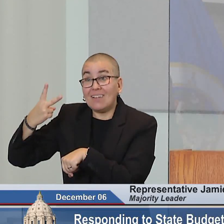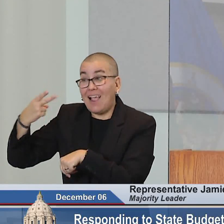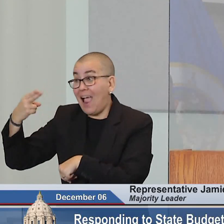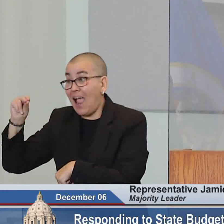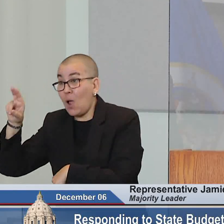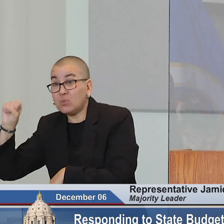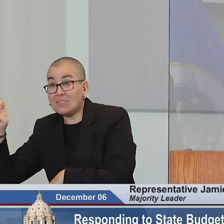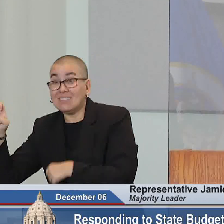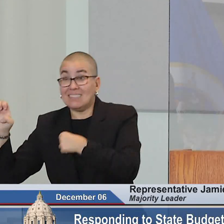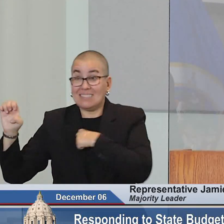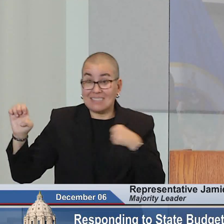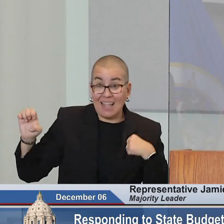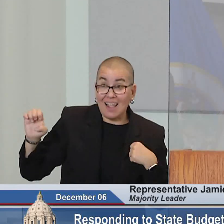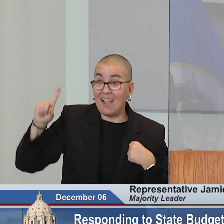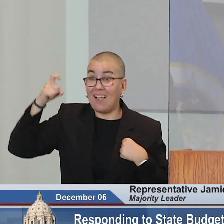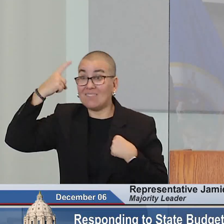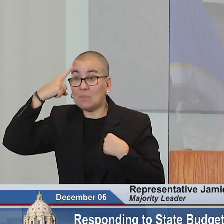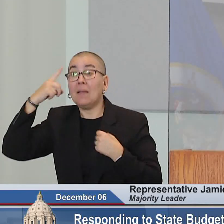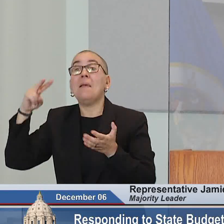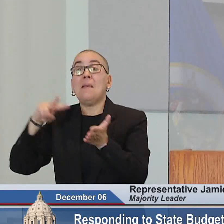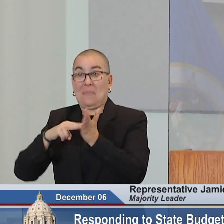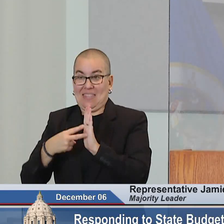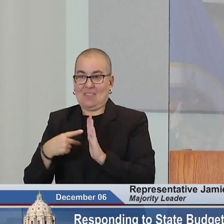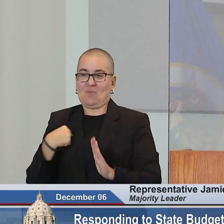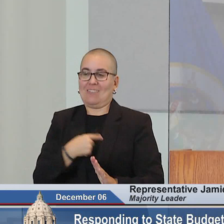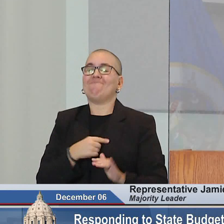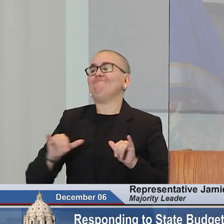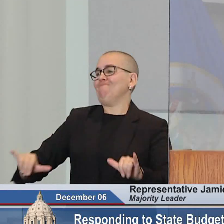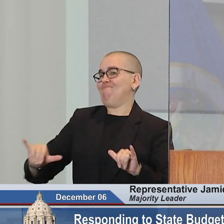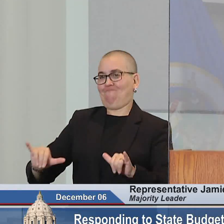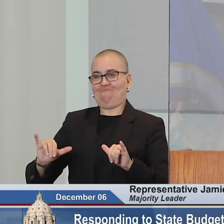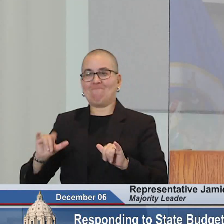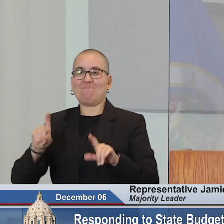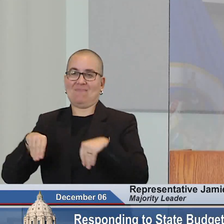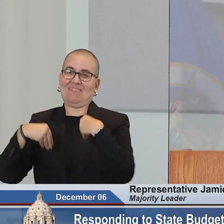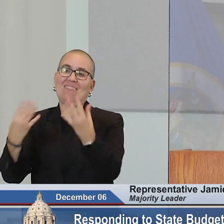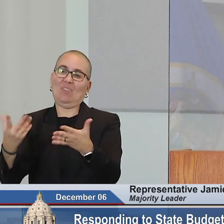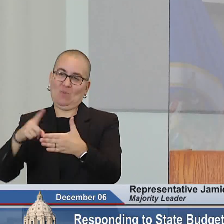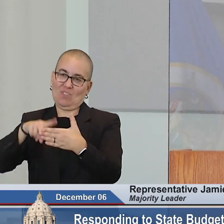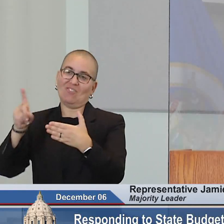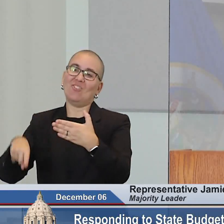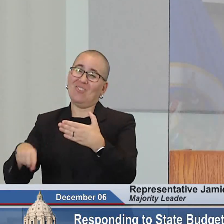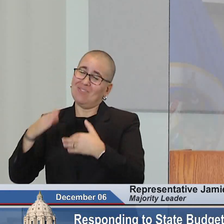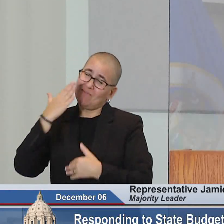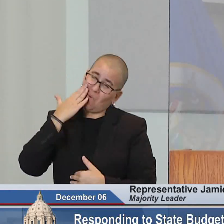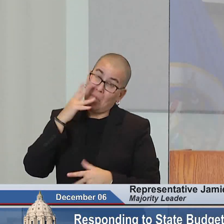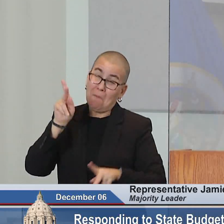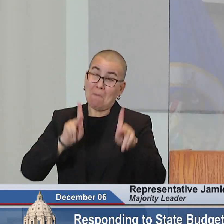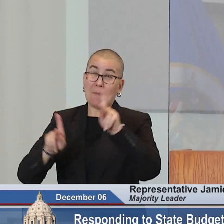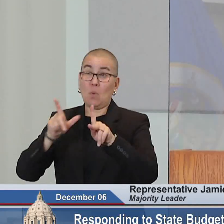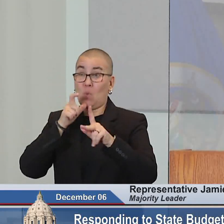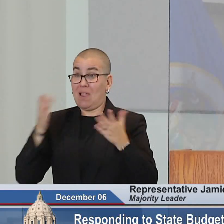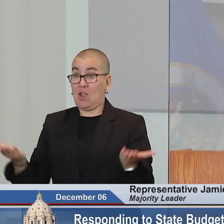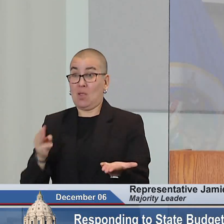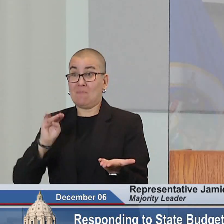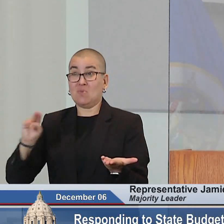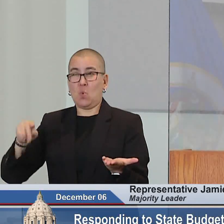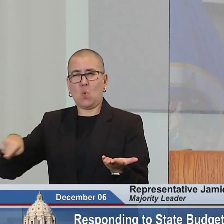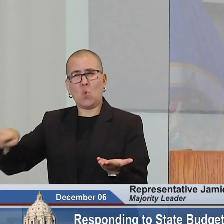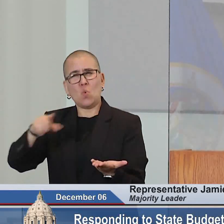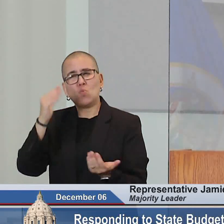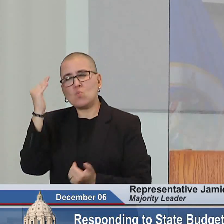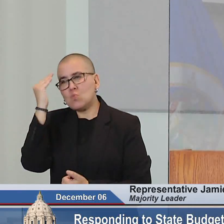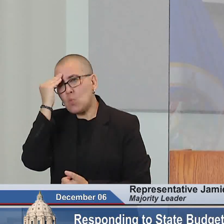Minnesotans' needs and deliver results. Far too many Minnesotans are living paycheck to paycheck. We are in the midst of a housing crisis in our state.